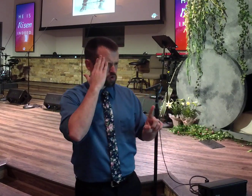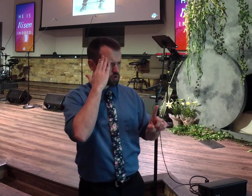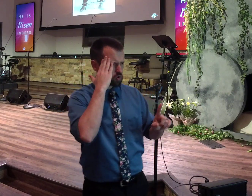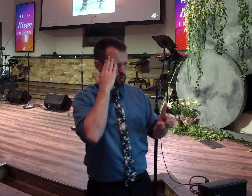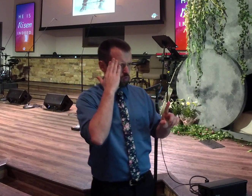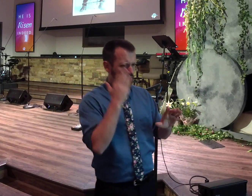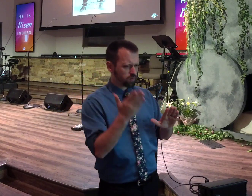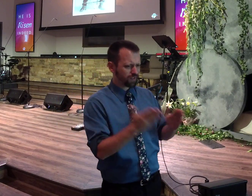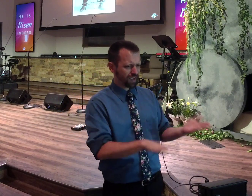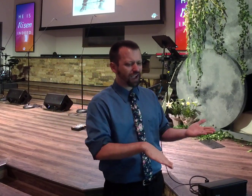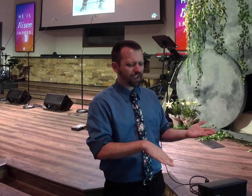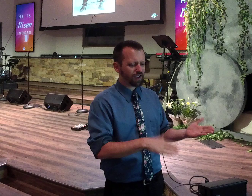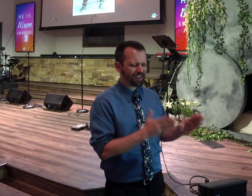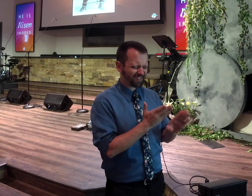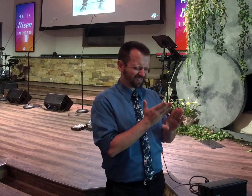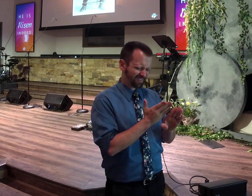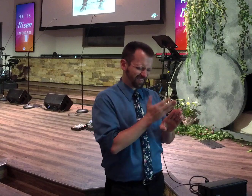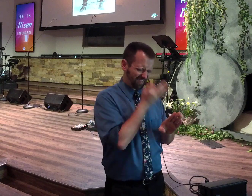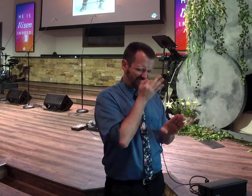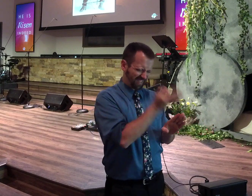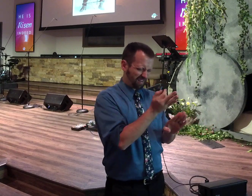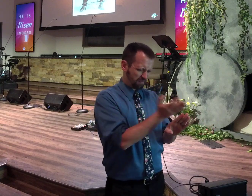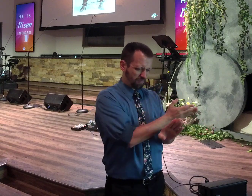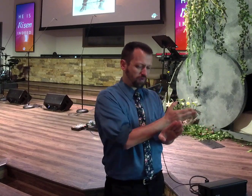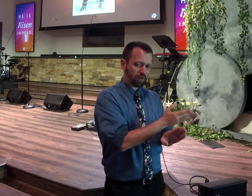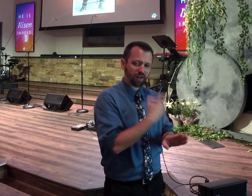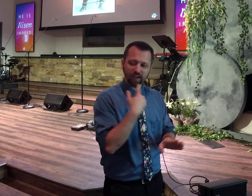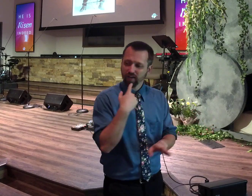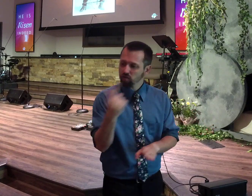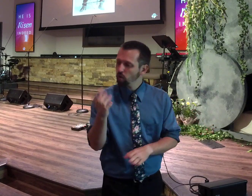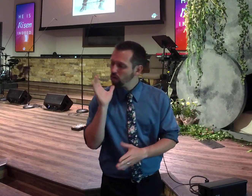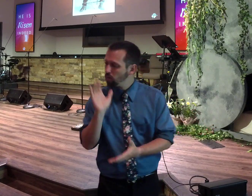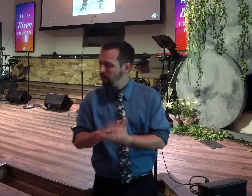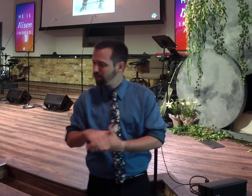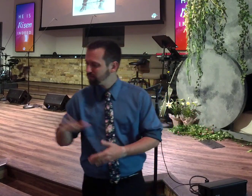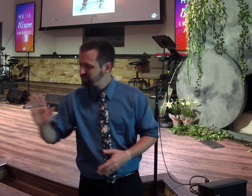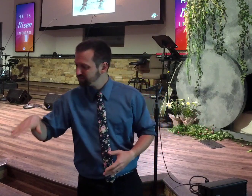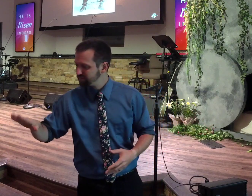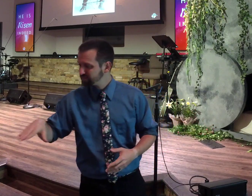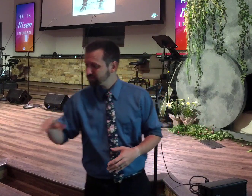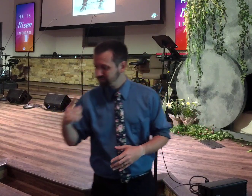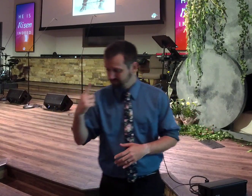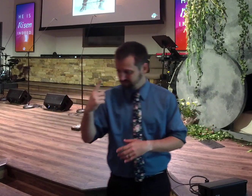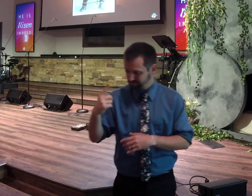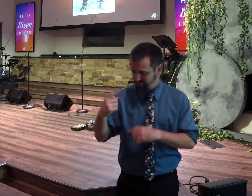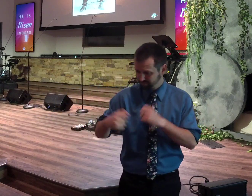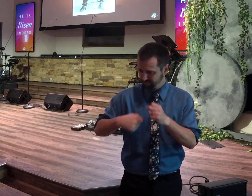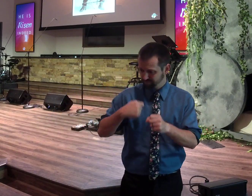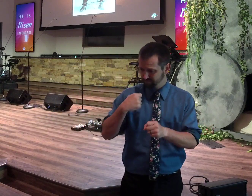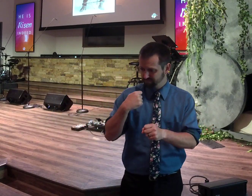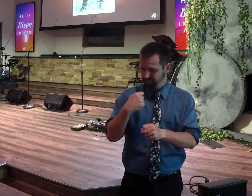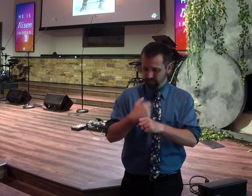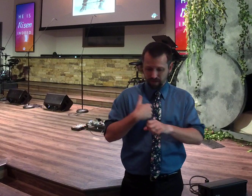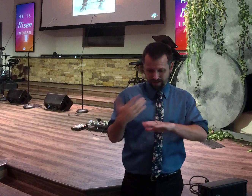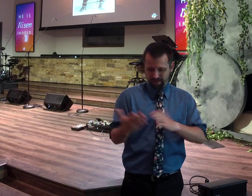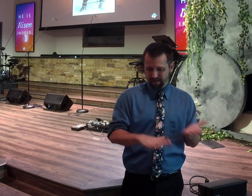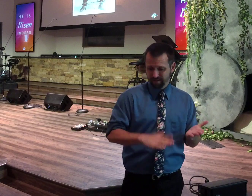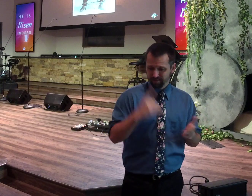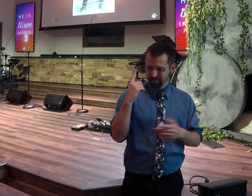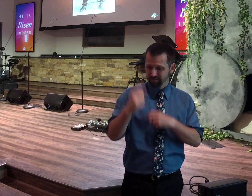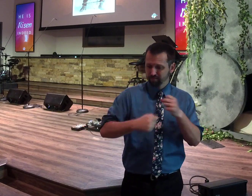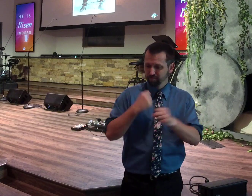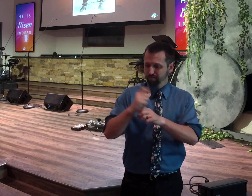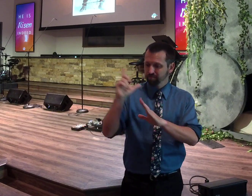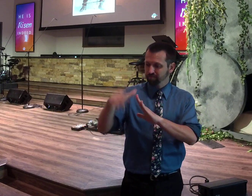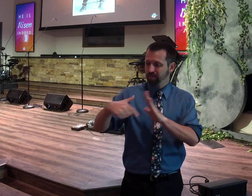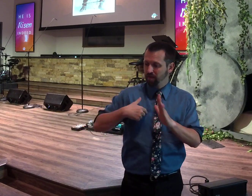right before he died, he said this to his wife. He said, 1 year from the date that I die, I'm going to